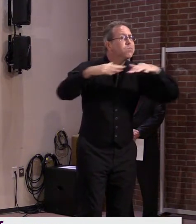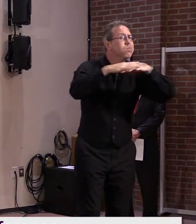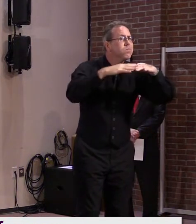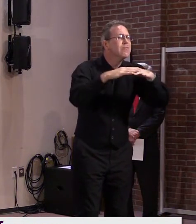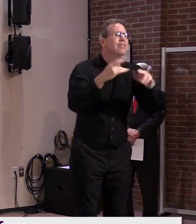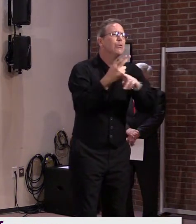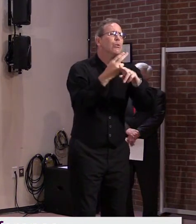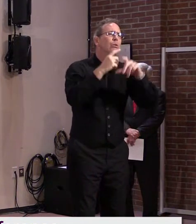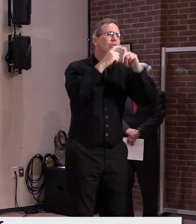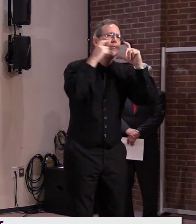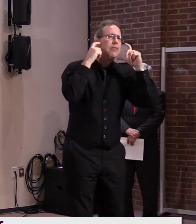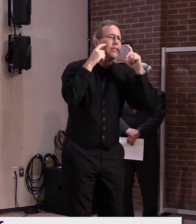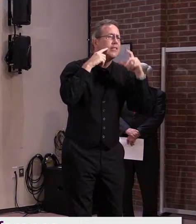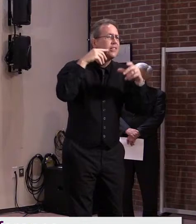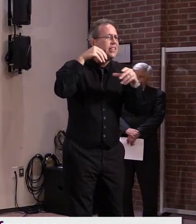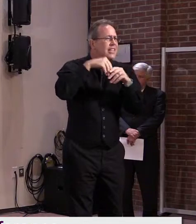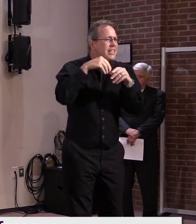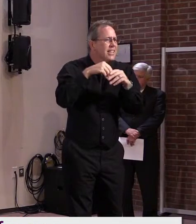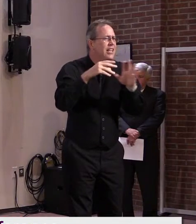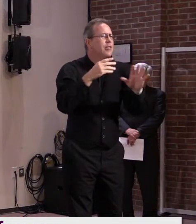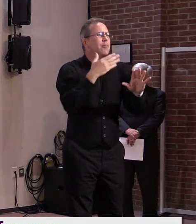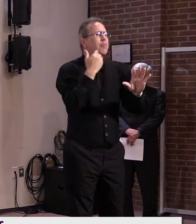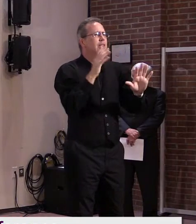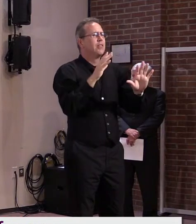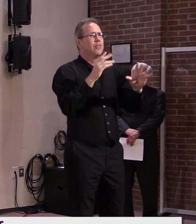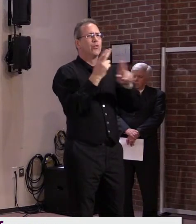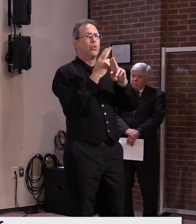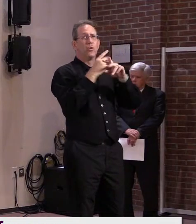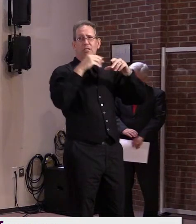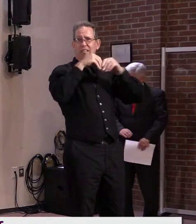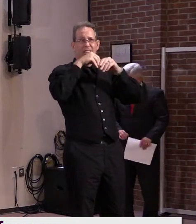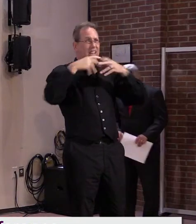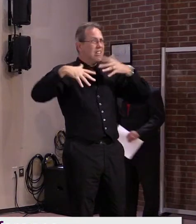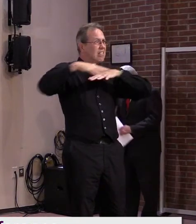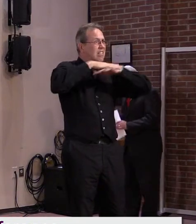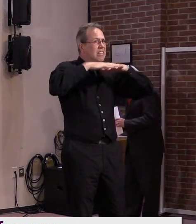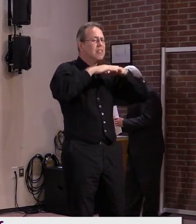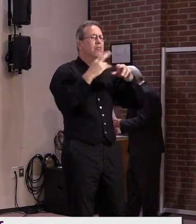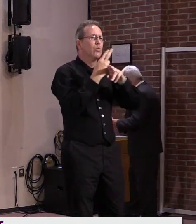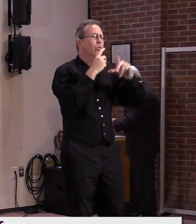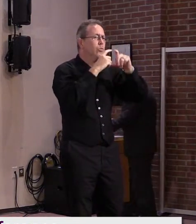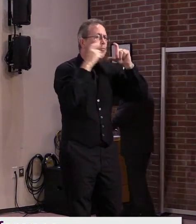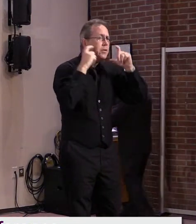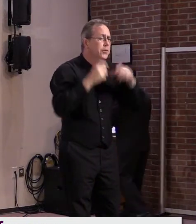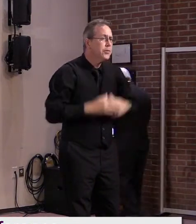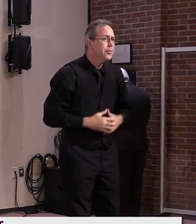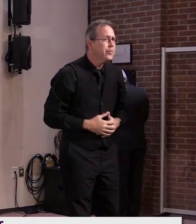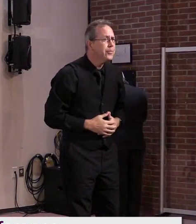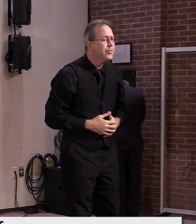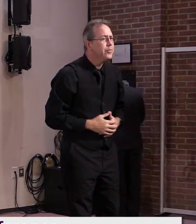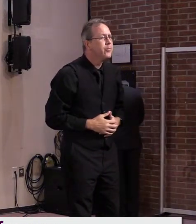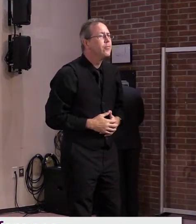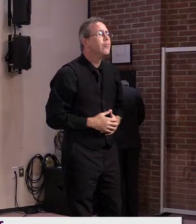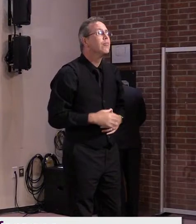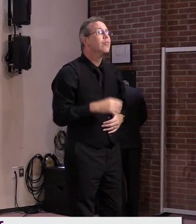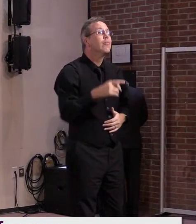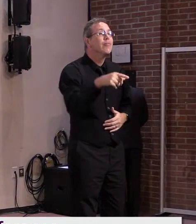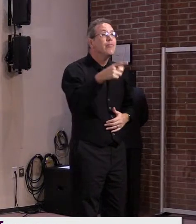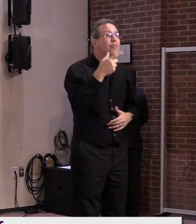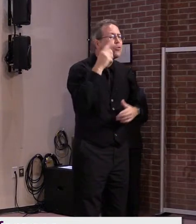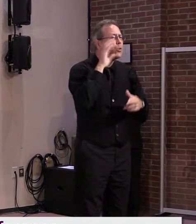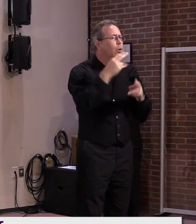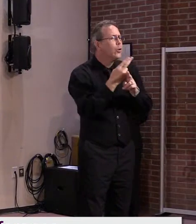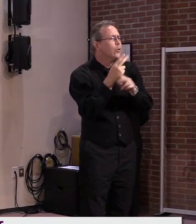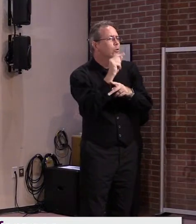spaces, consider adding a layer of protection, like wearing a mask, and using the tools like testing that we have